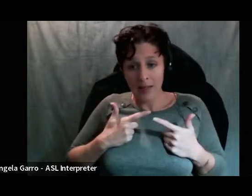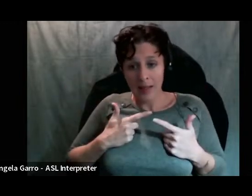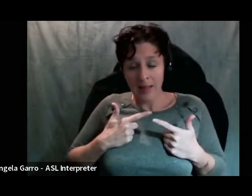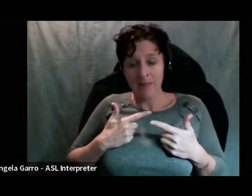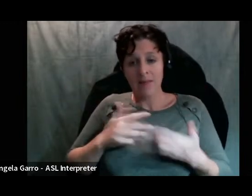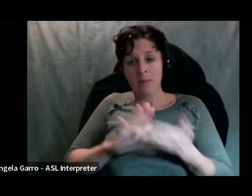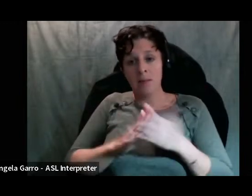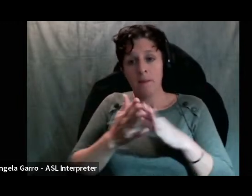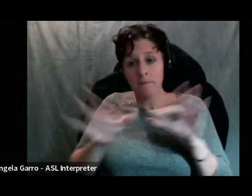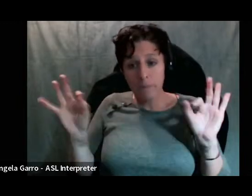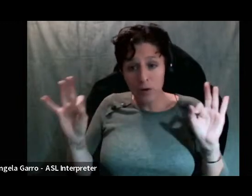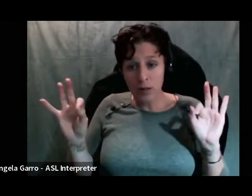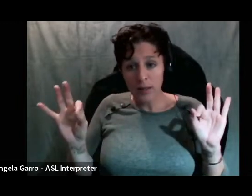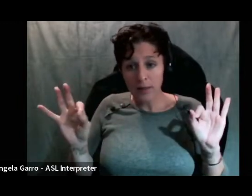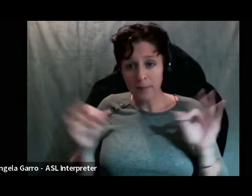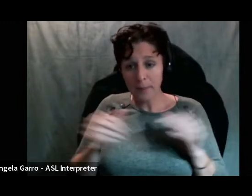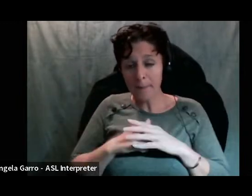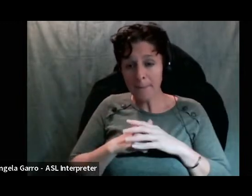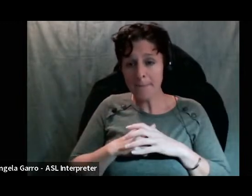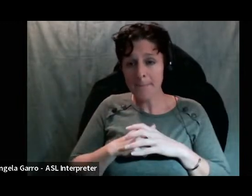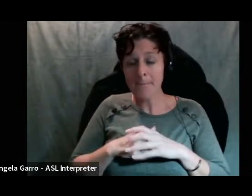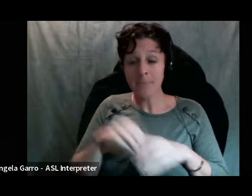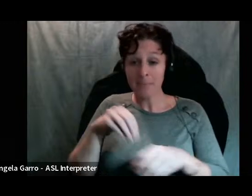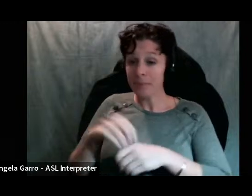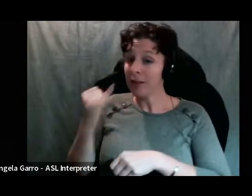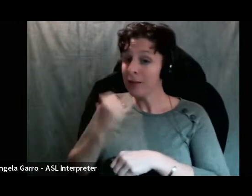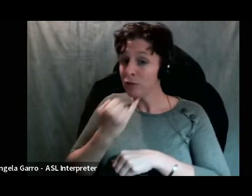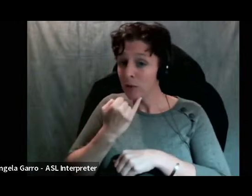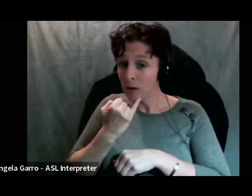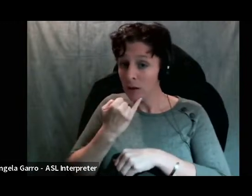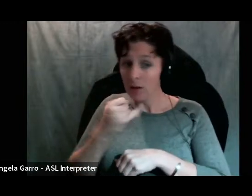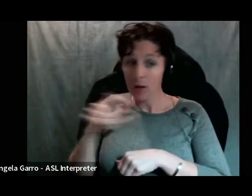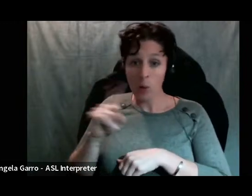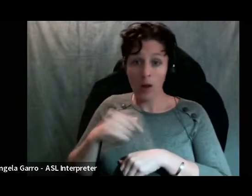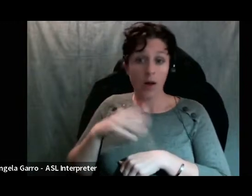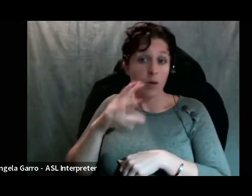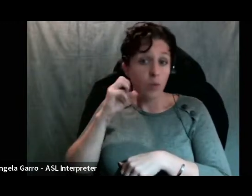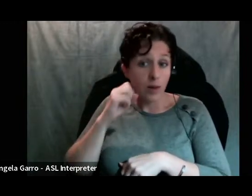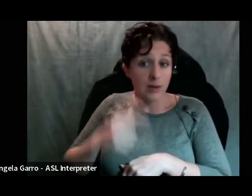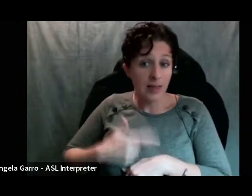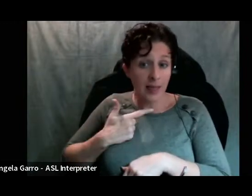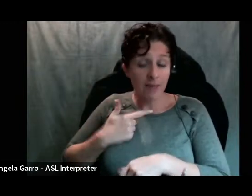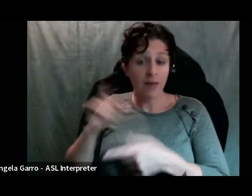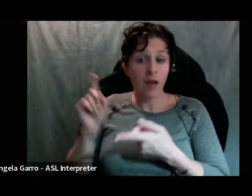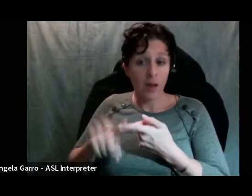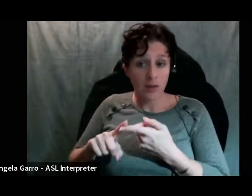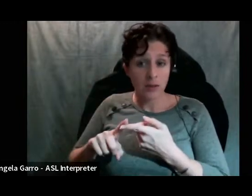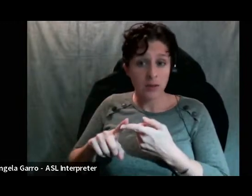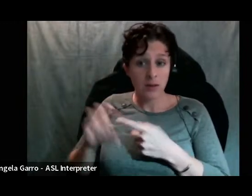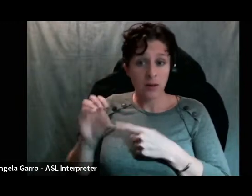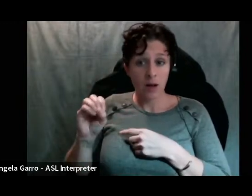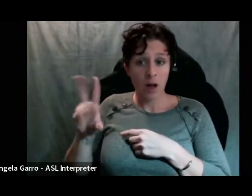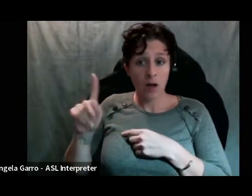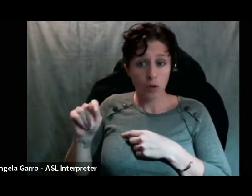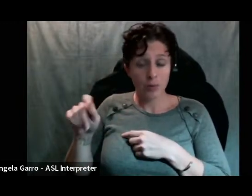free. In Israel, where I was living until October